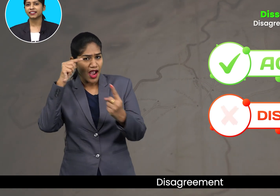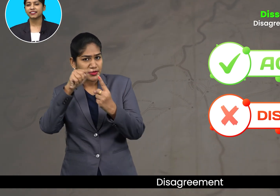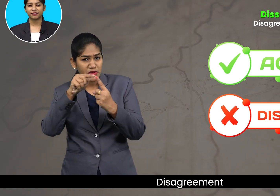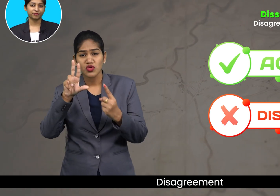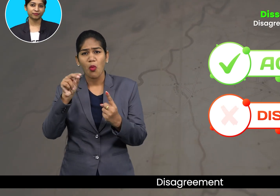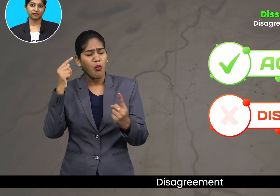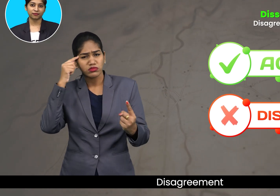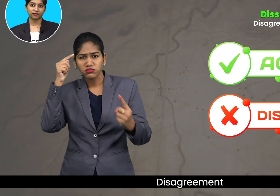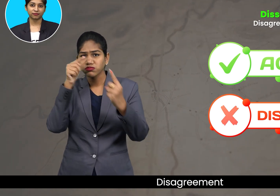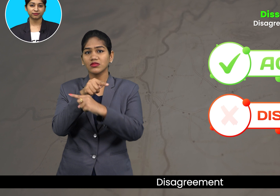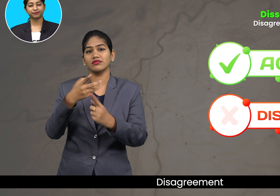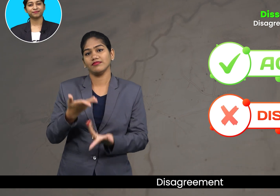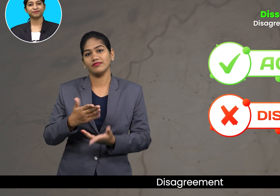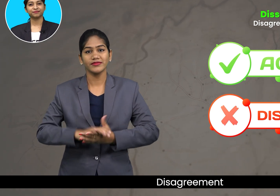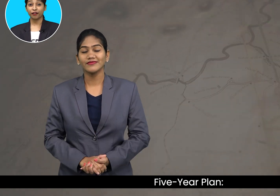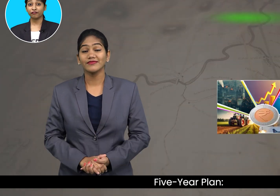disagreement,